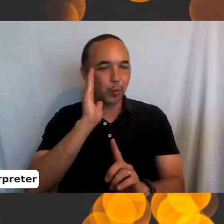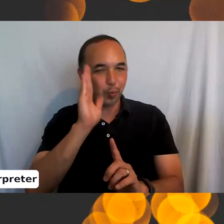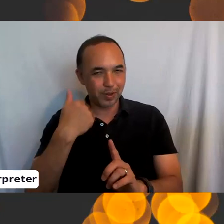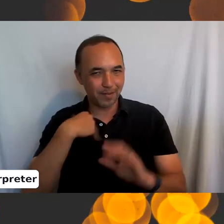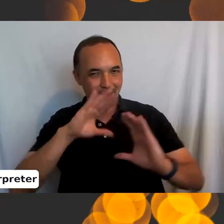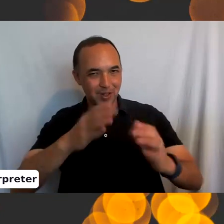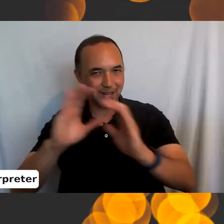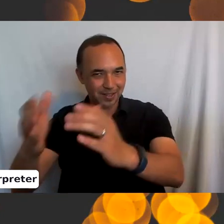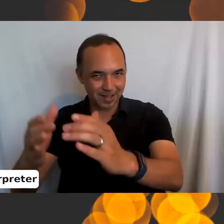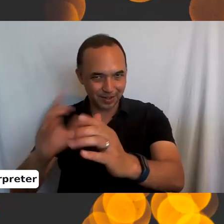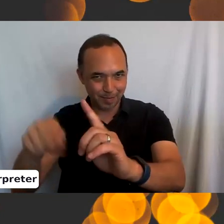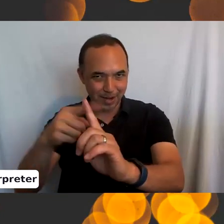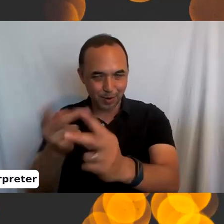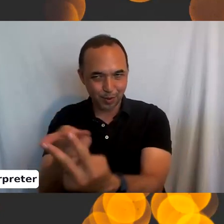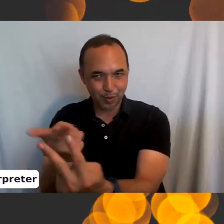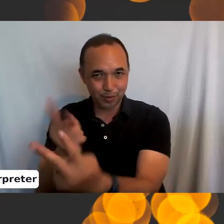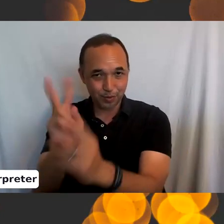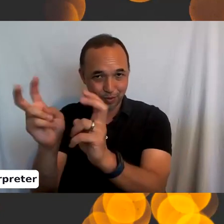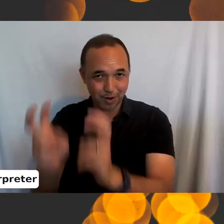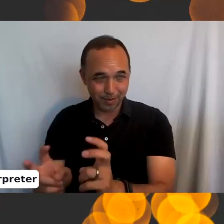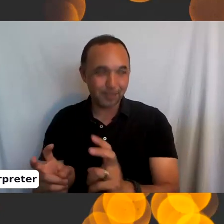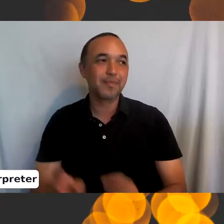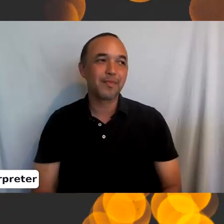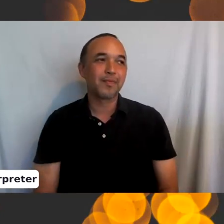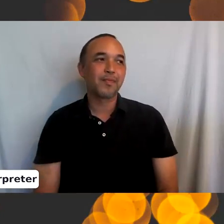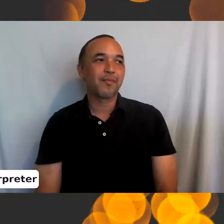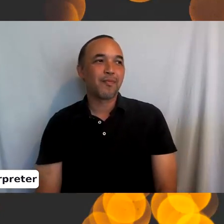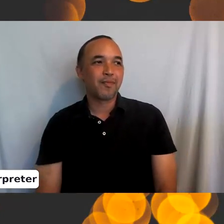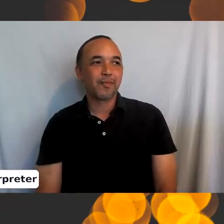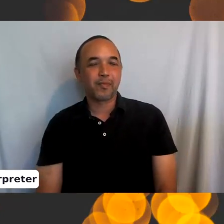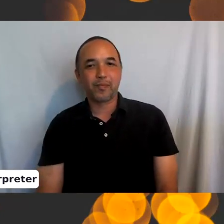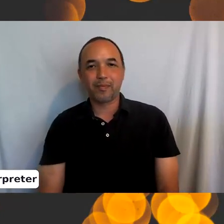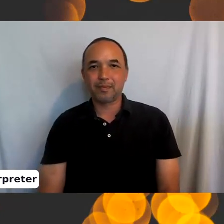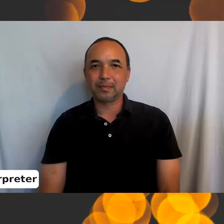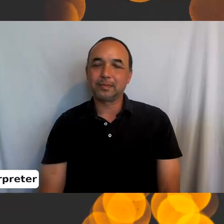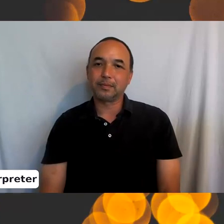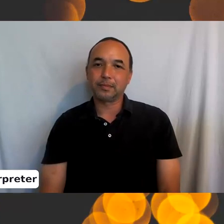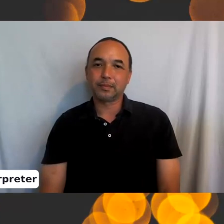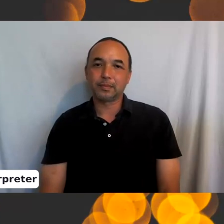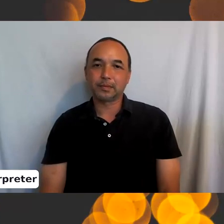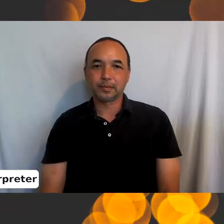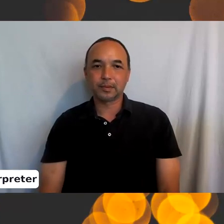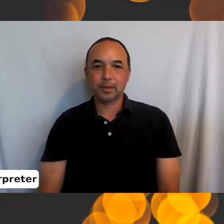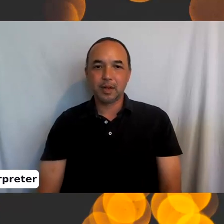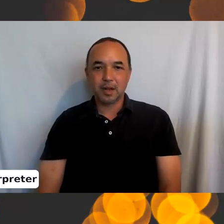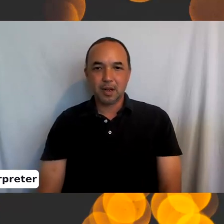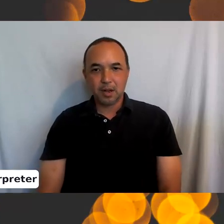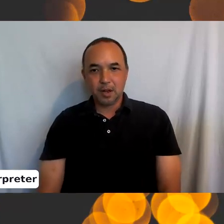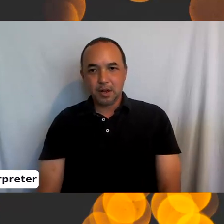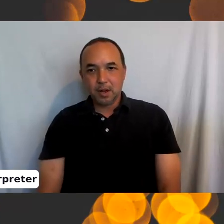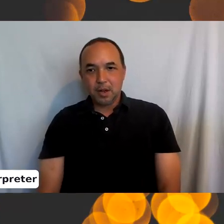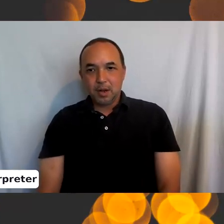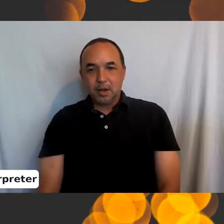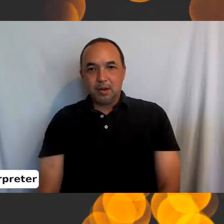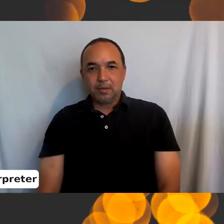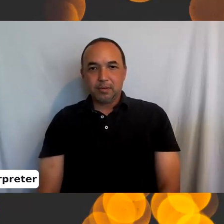when we do those other classes, because those are some of my favorite things to talk about. So those are going to warrant like an entire class. So, okay. Now